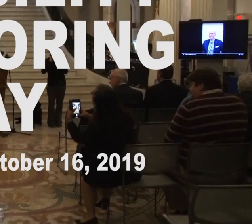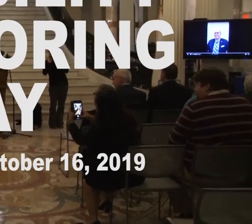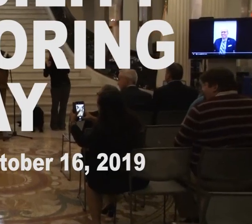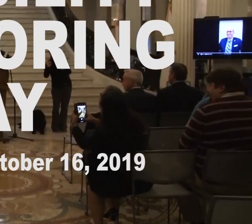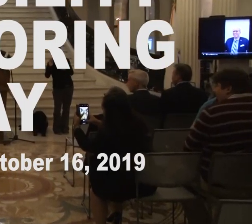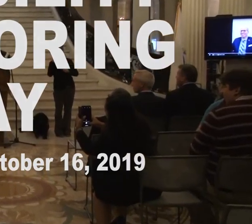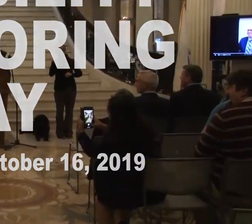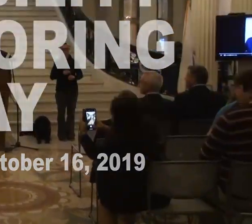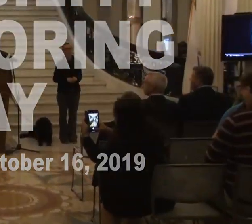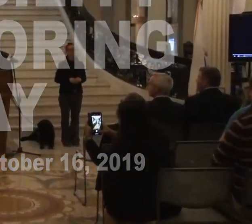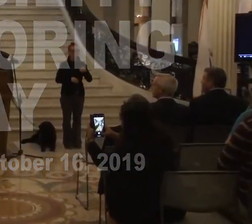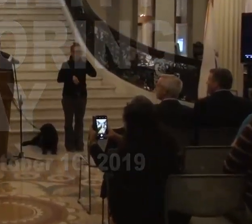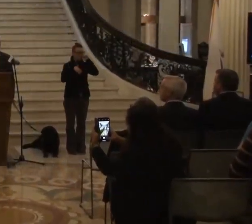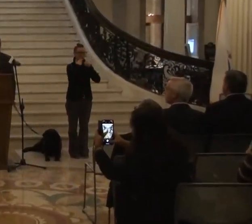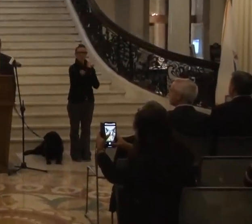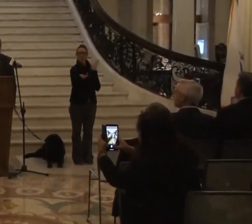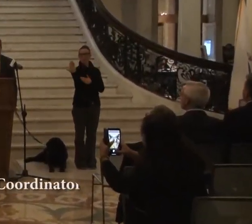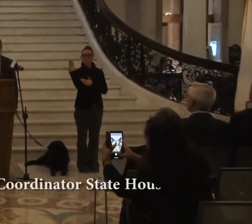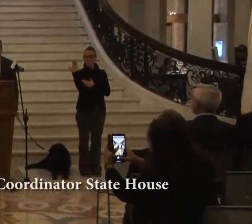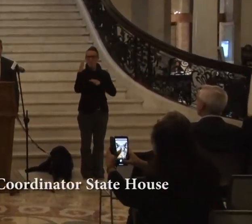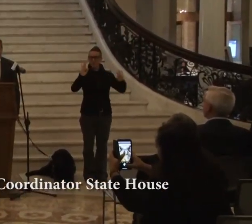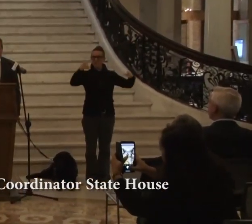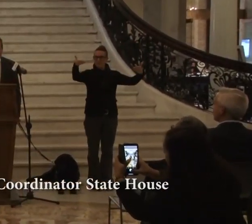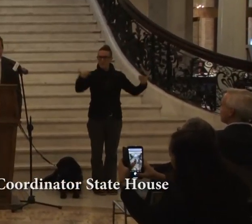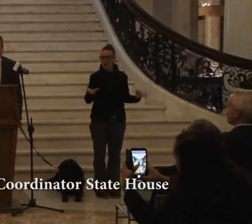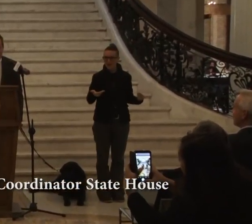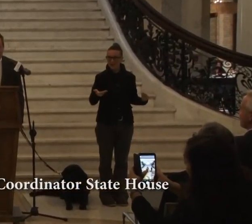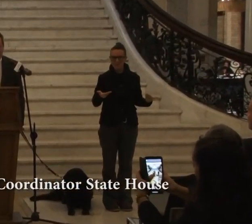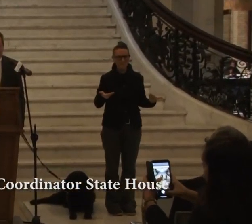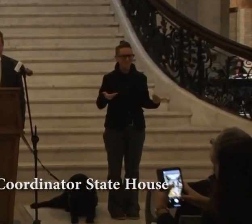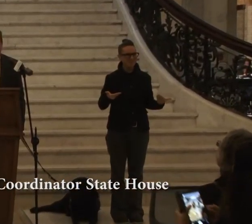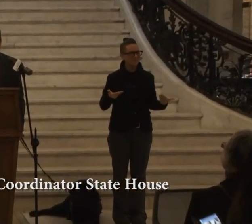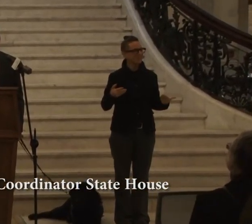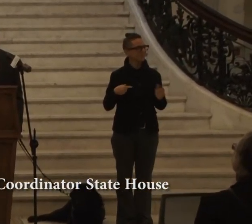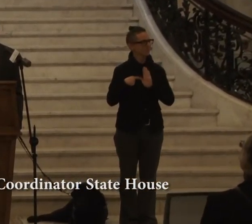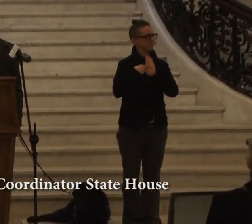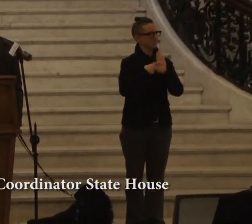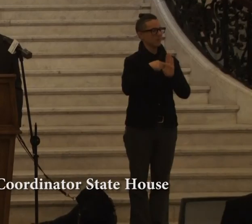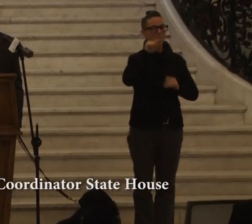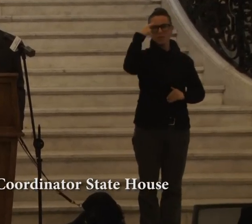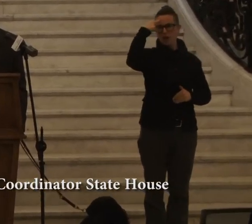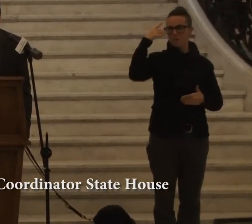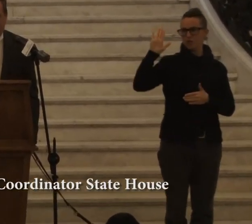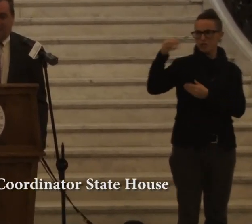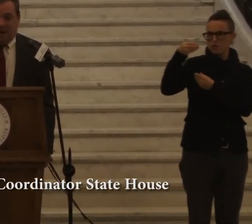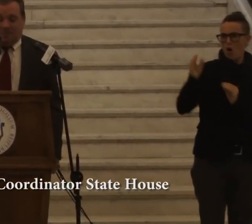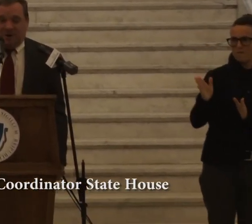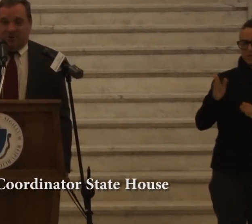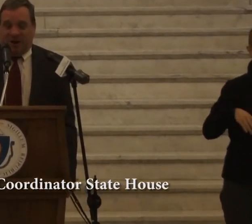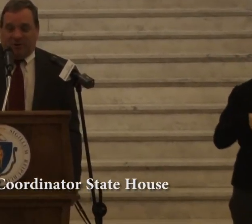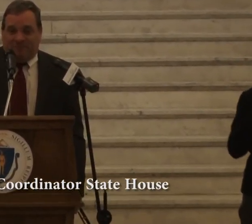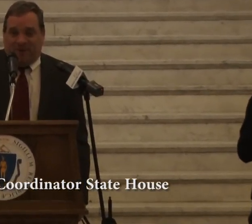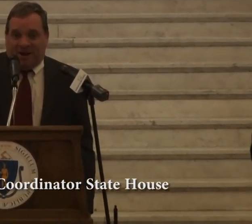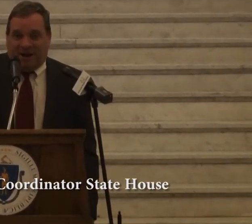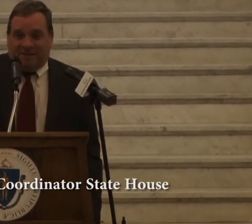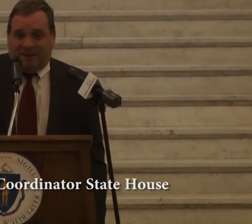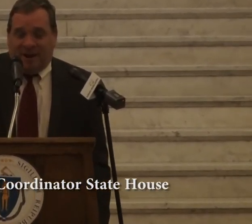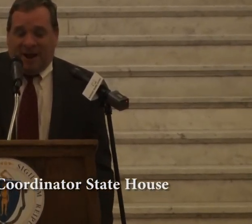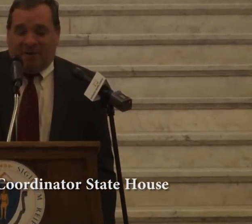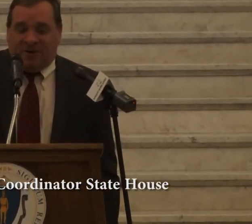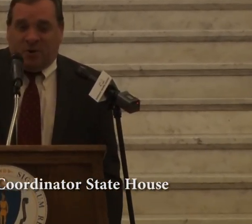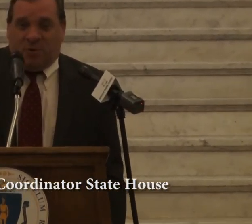Okay. Good morning, everybody. Welcome. On behalf of the Governor's Office, Administration and